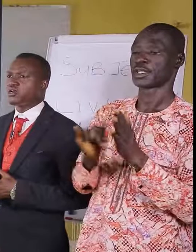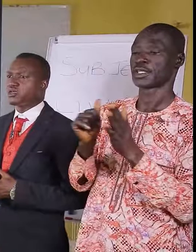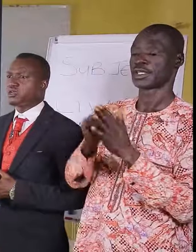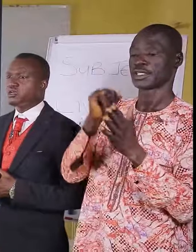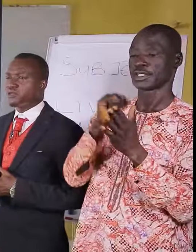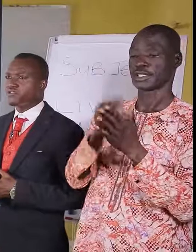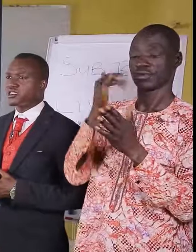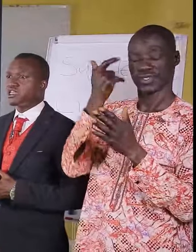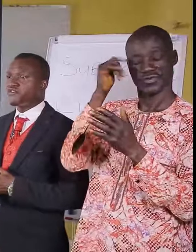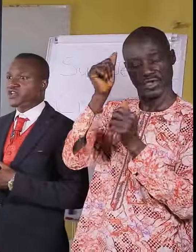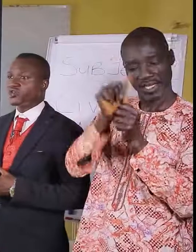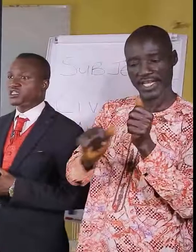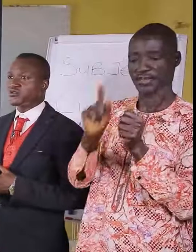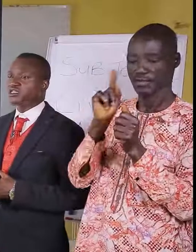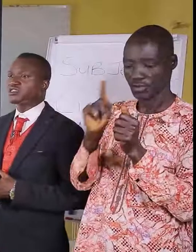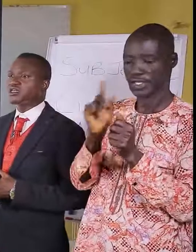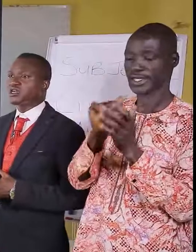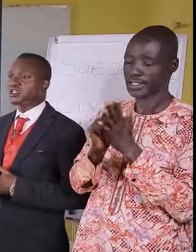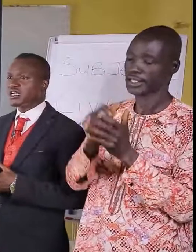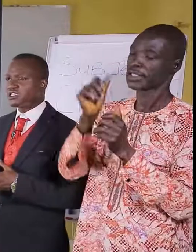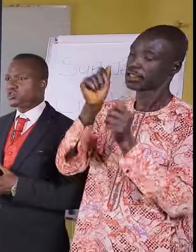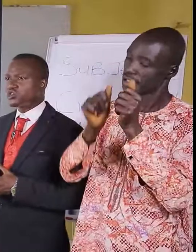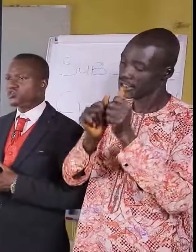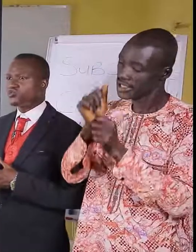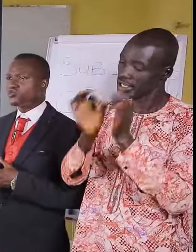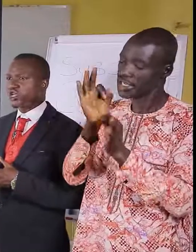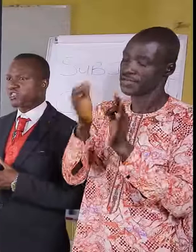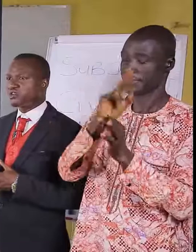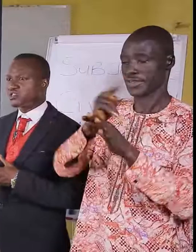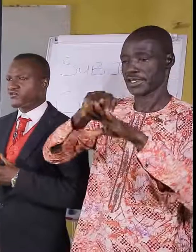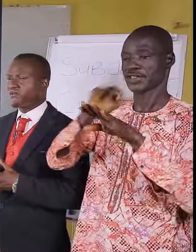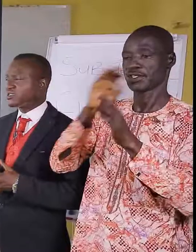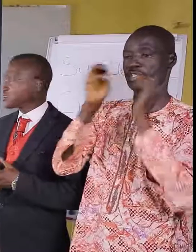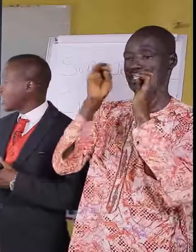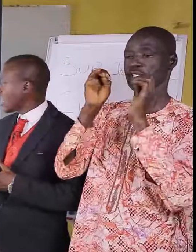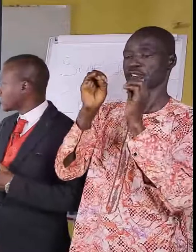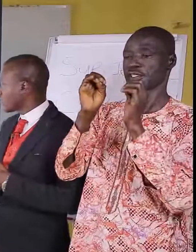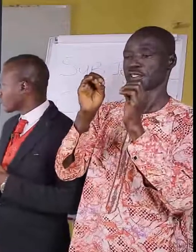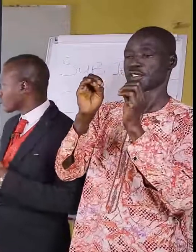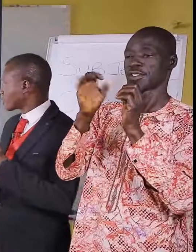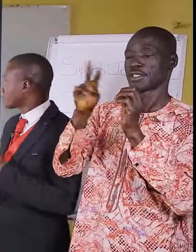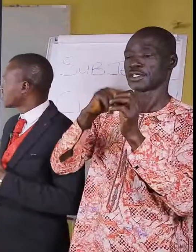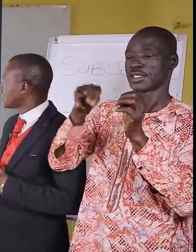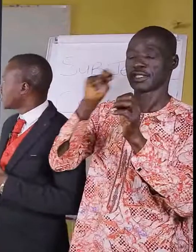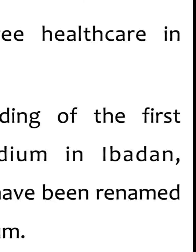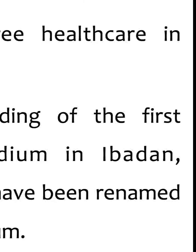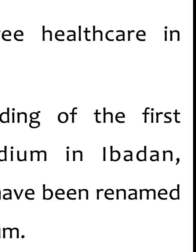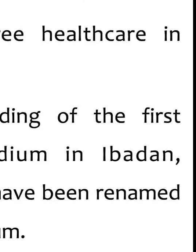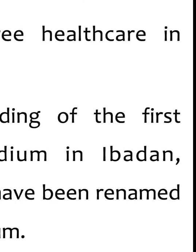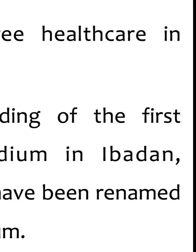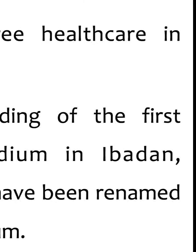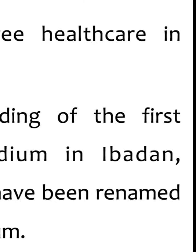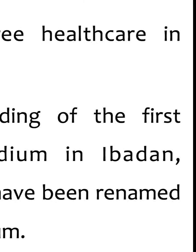everyone. He believed that if a nation is educated, that nation is going to experience development and progress.